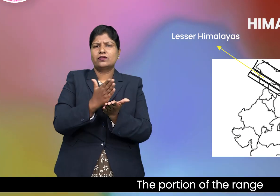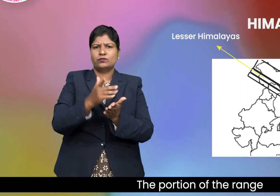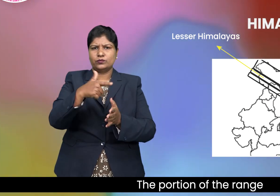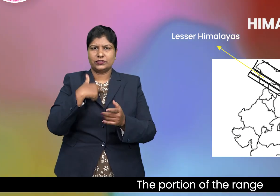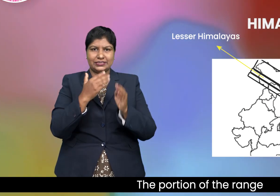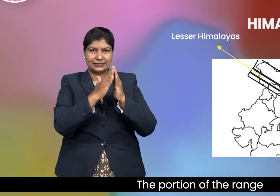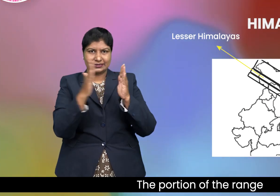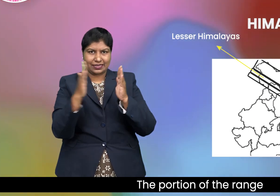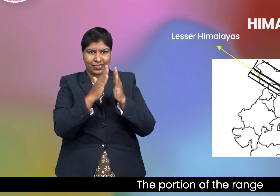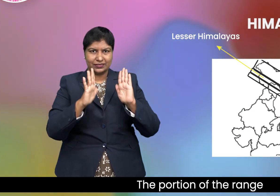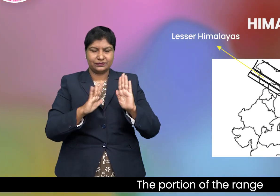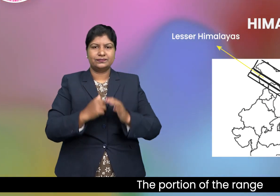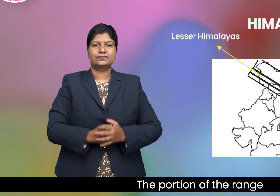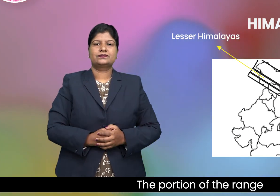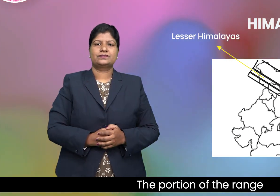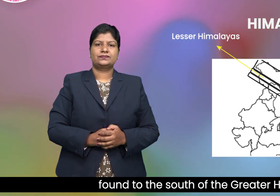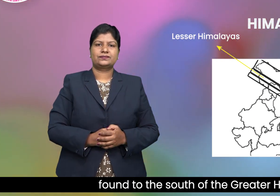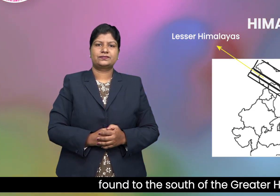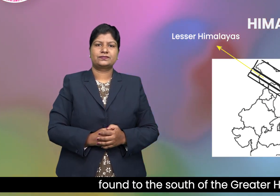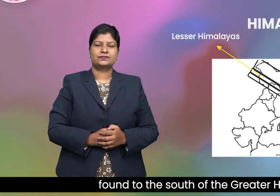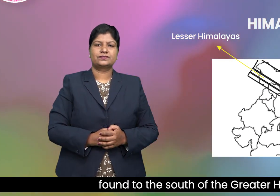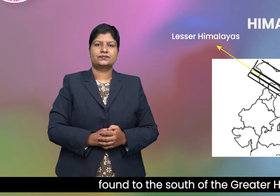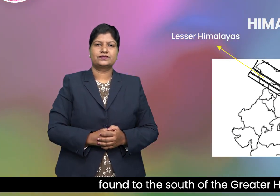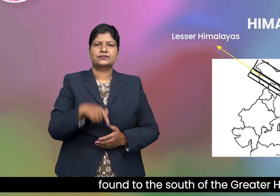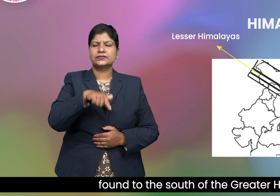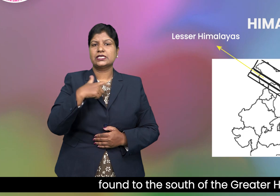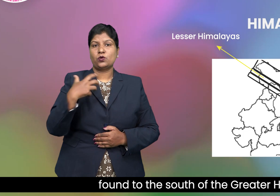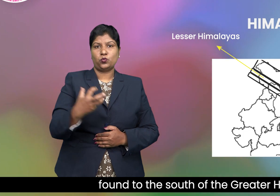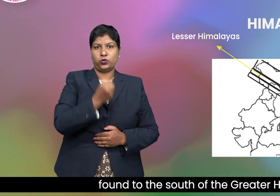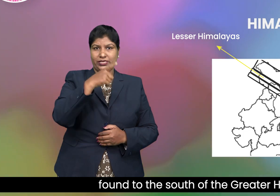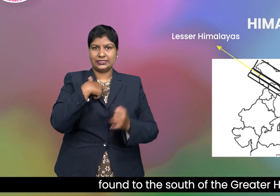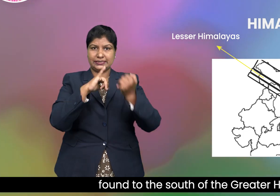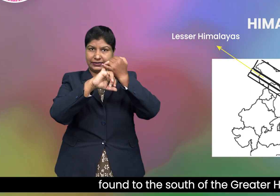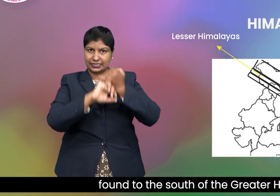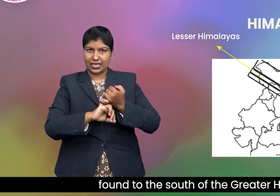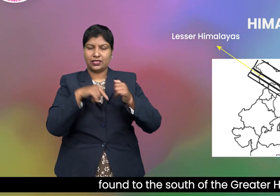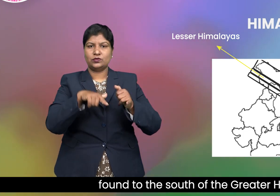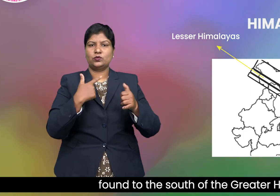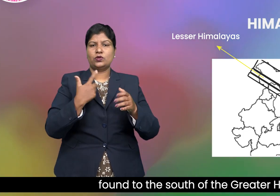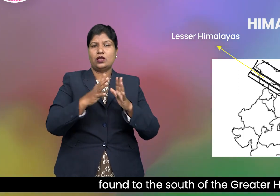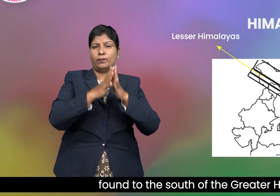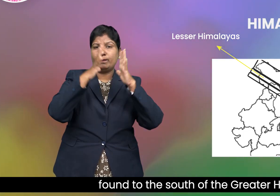found to the south of the greater Himalayas